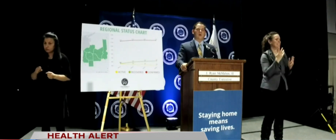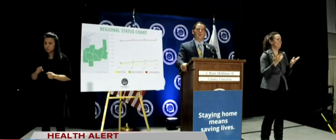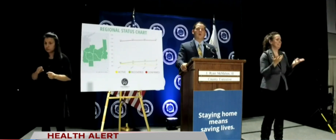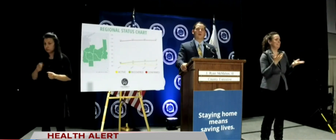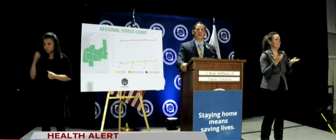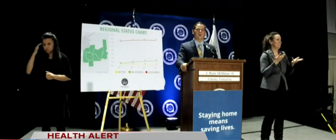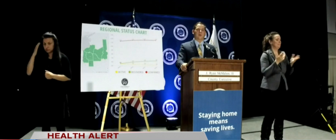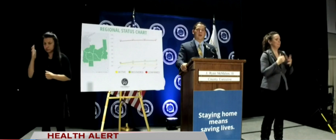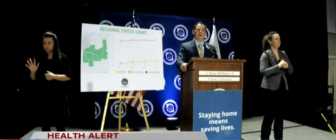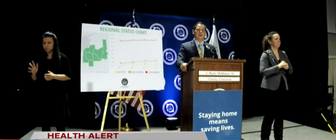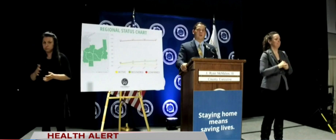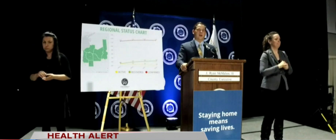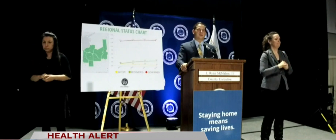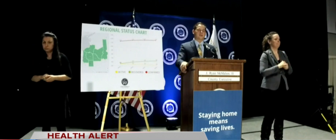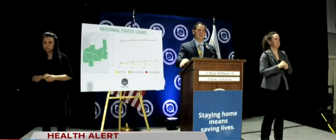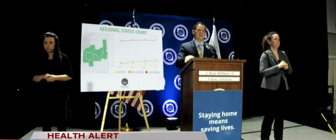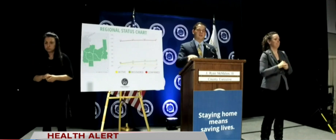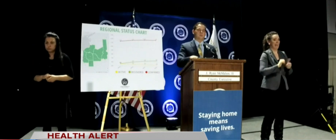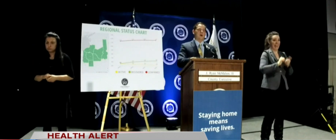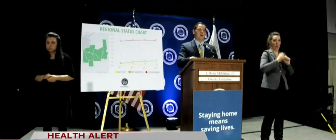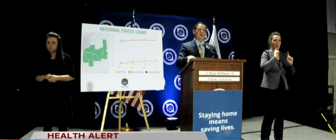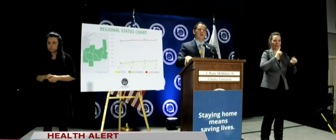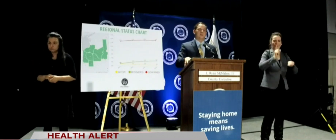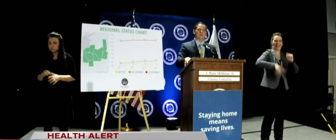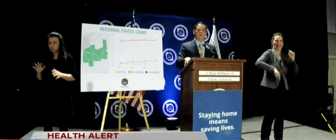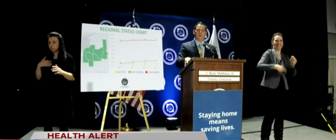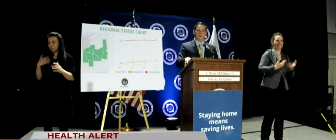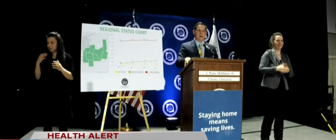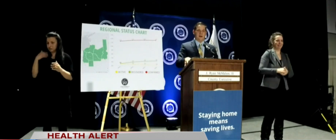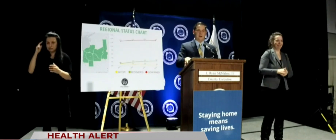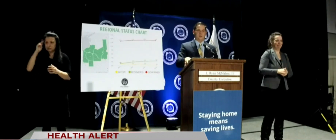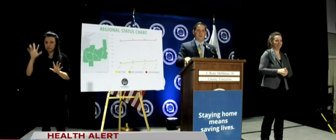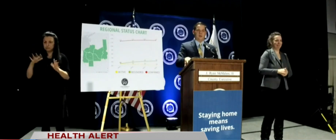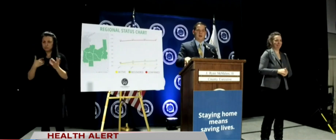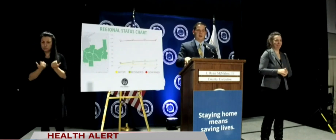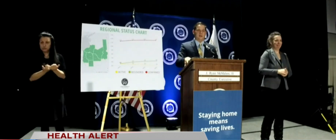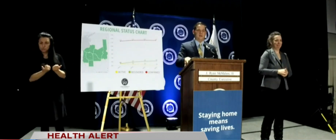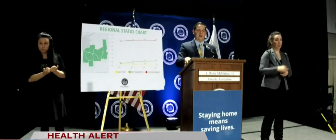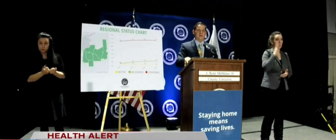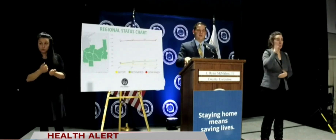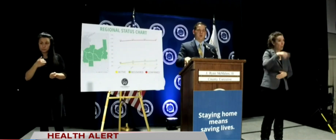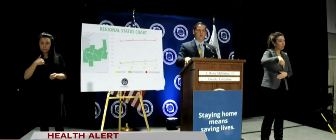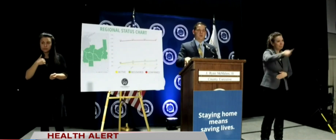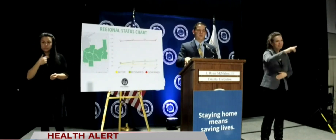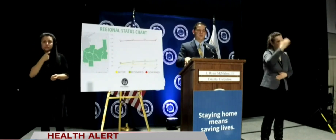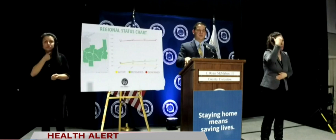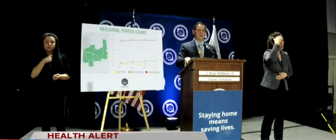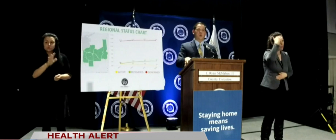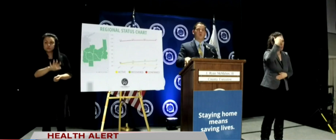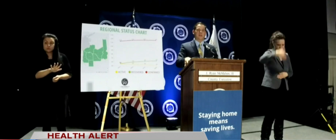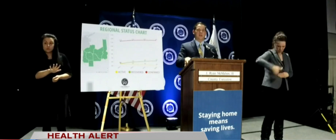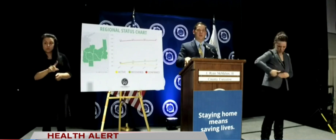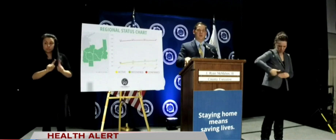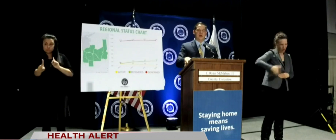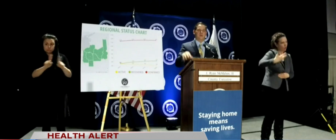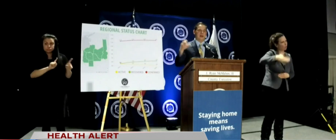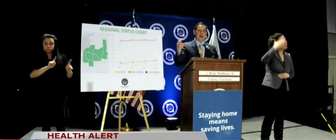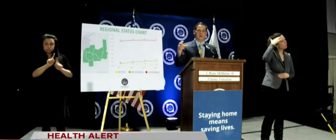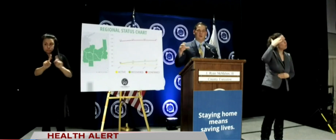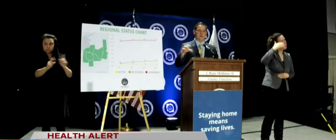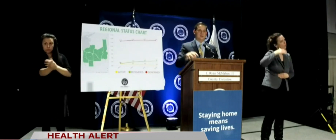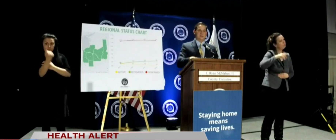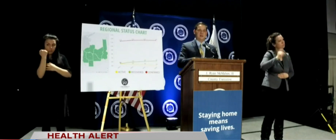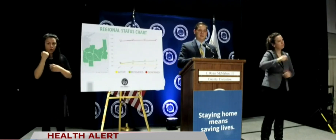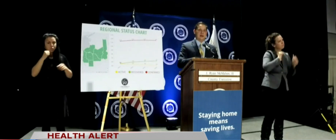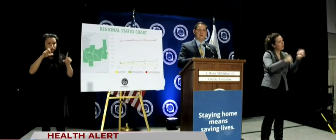don't know what we're going to do with that, Andrew. I just think it's smart. People know this by now, that social distancing is what we need to do. Every